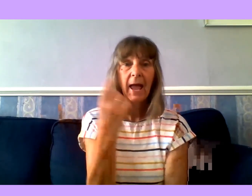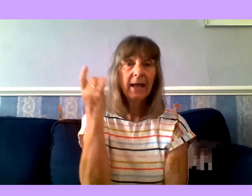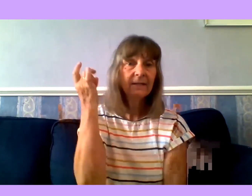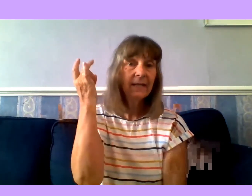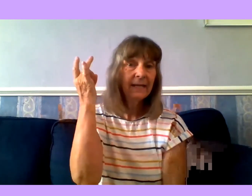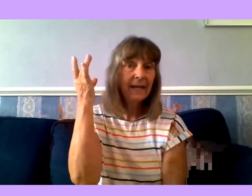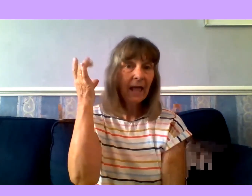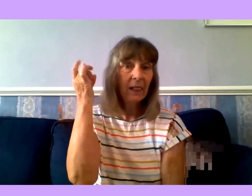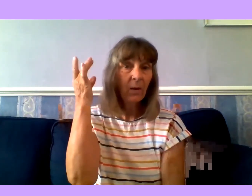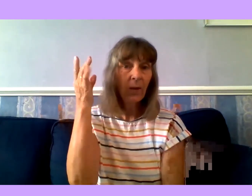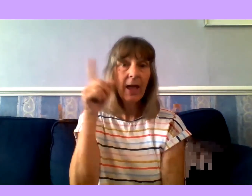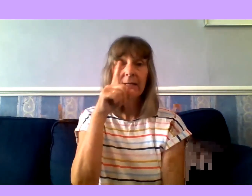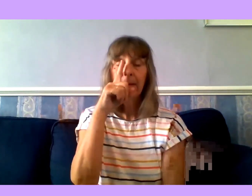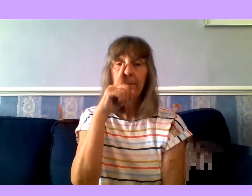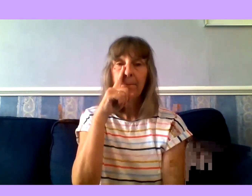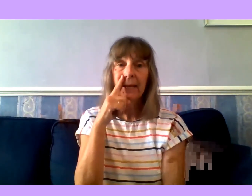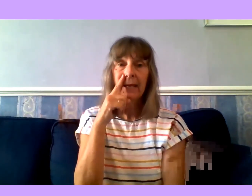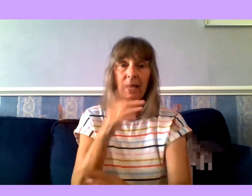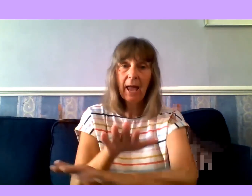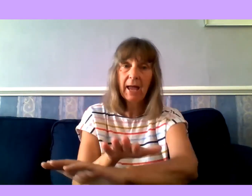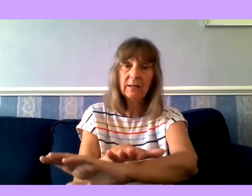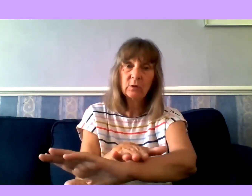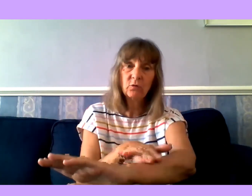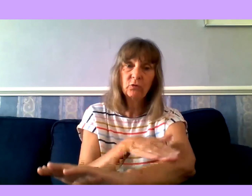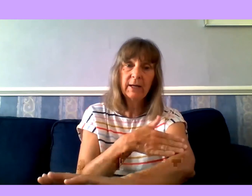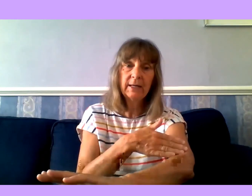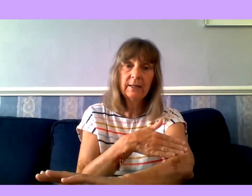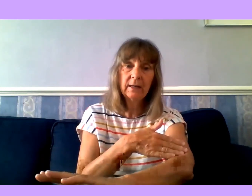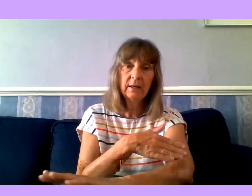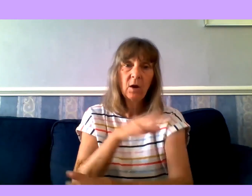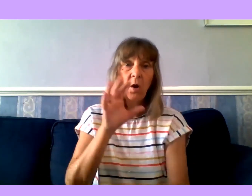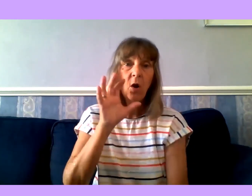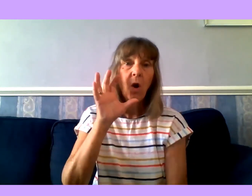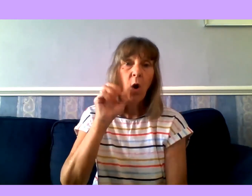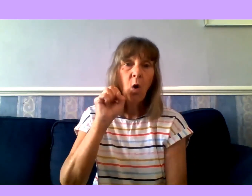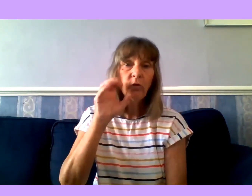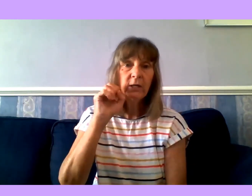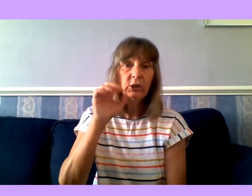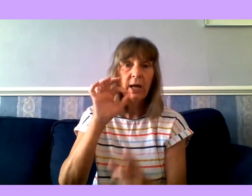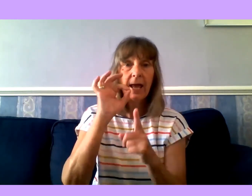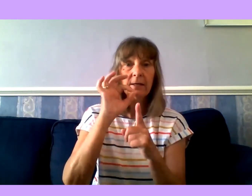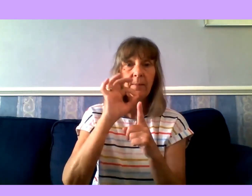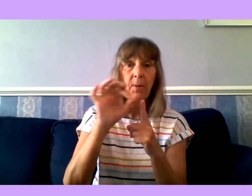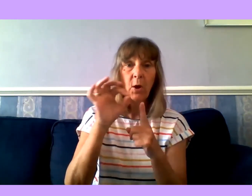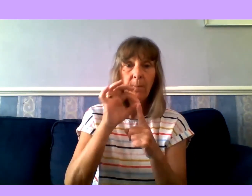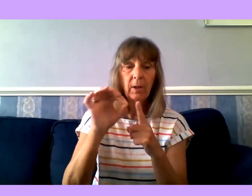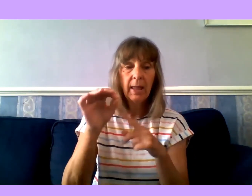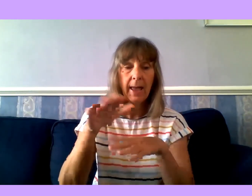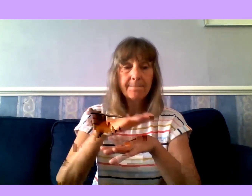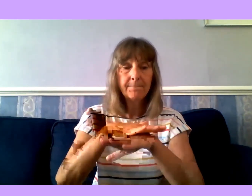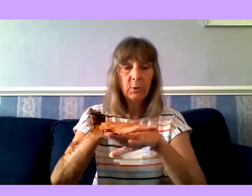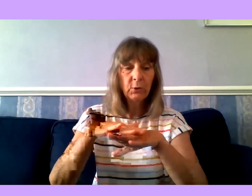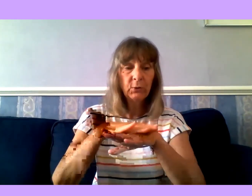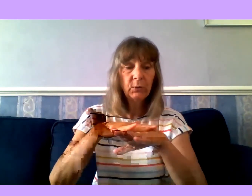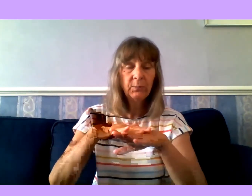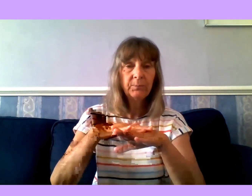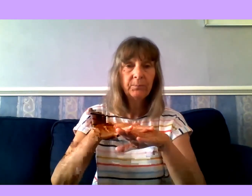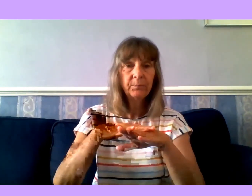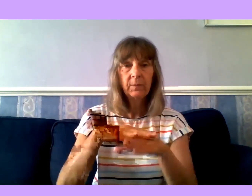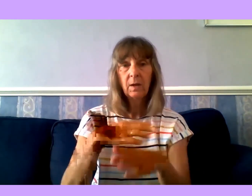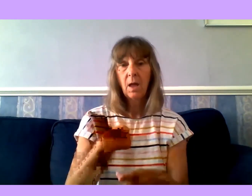Red and yellow and pink and green, orange and purple and